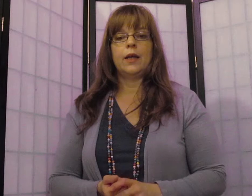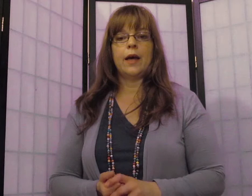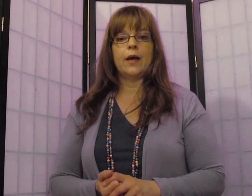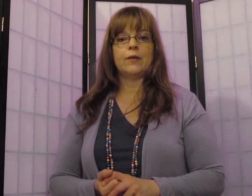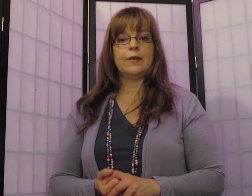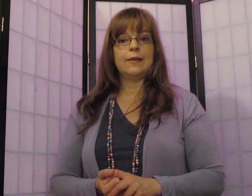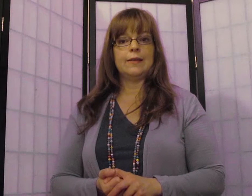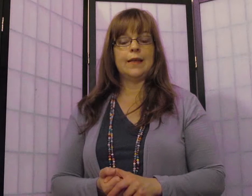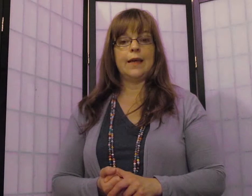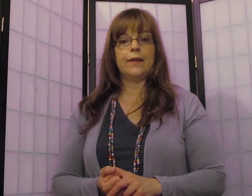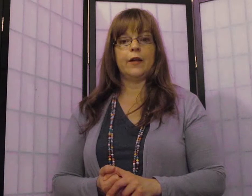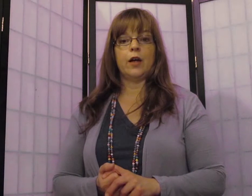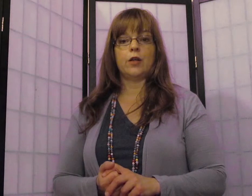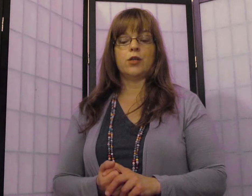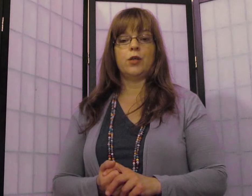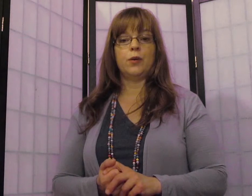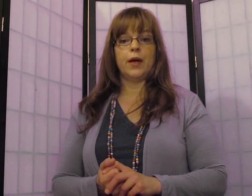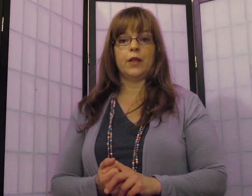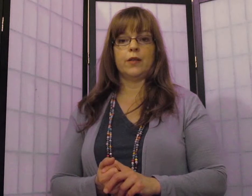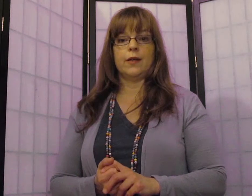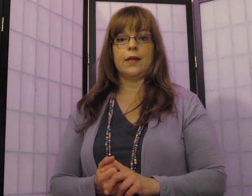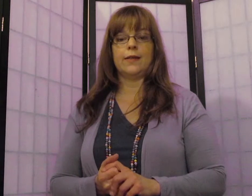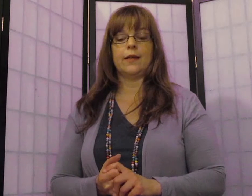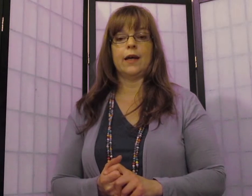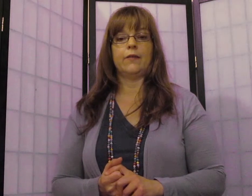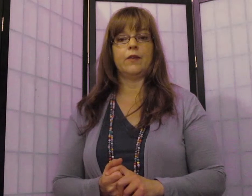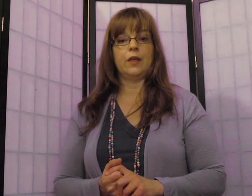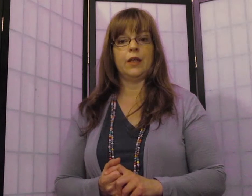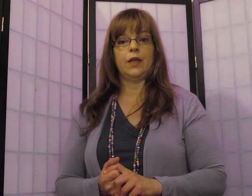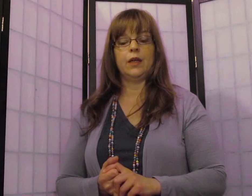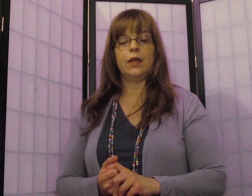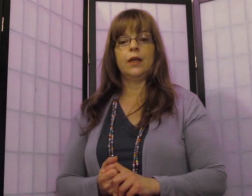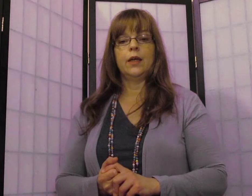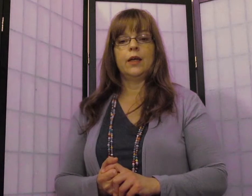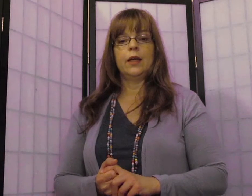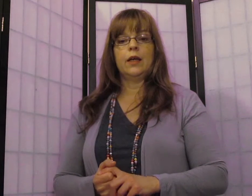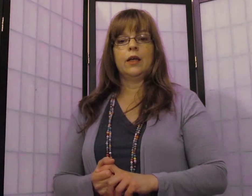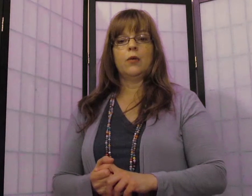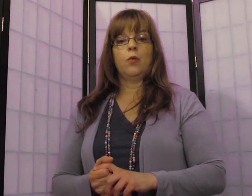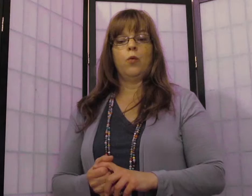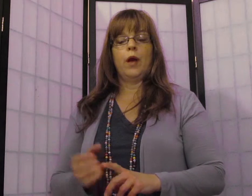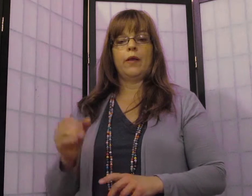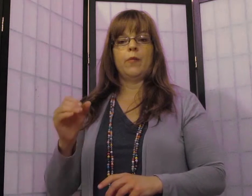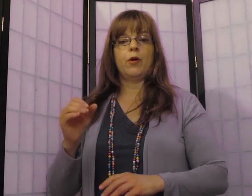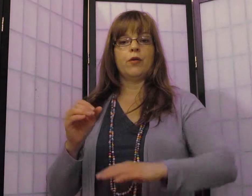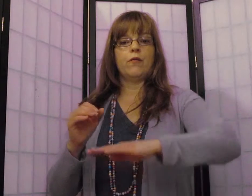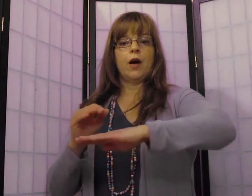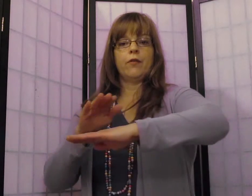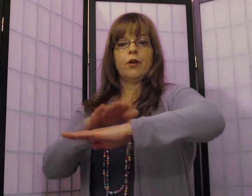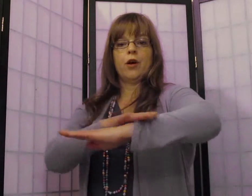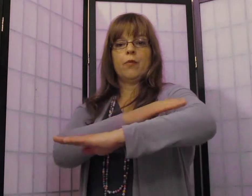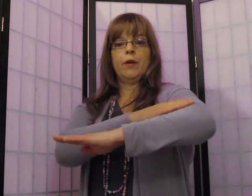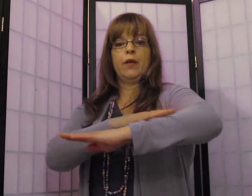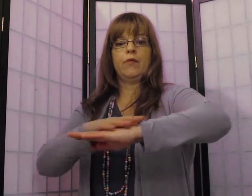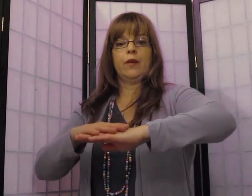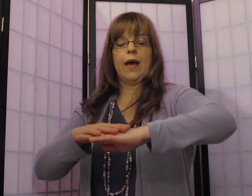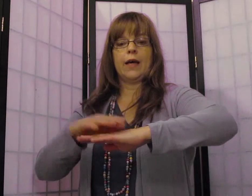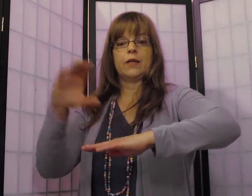Now, since then, there are 2 other signs that I've seen, and they both involve your arm being flat and